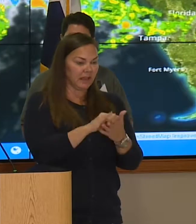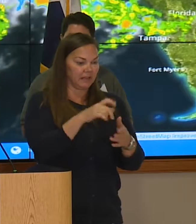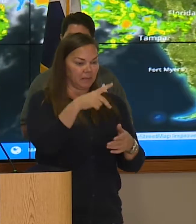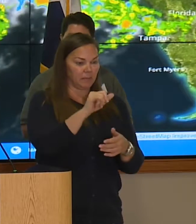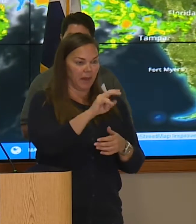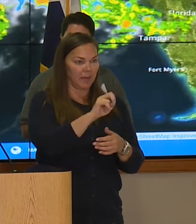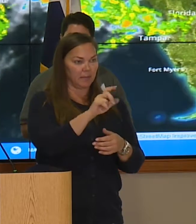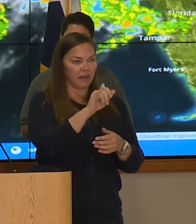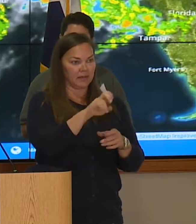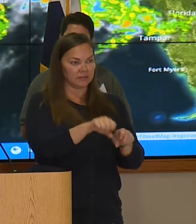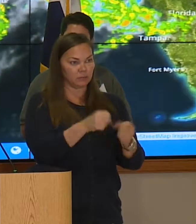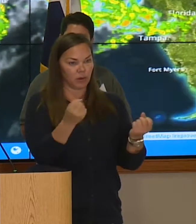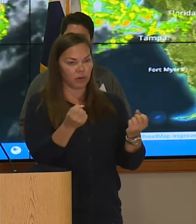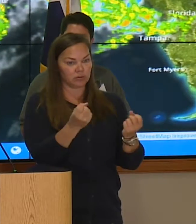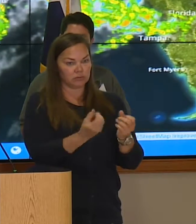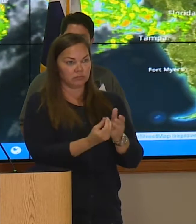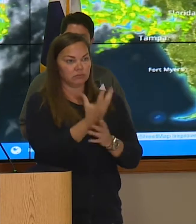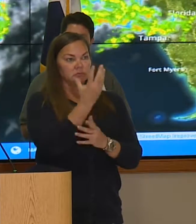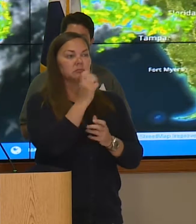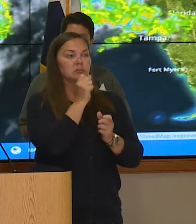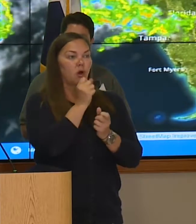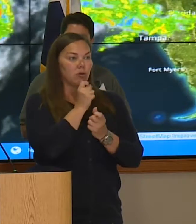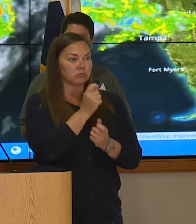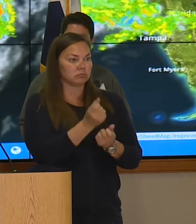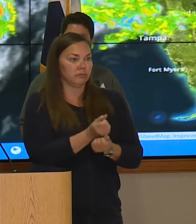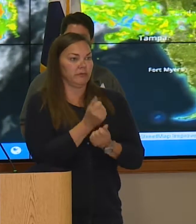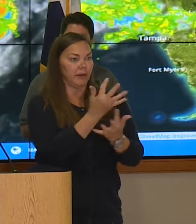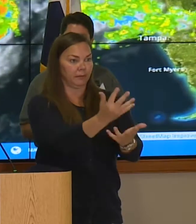ruptured and eventually caught on fire.